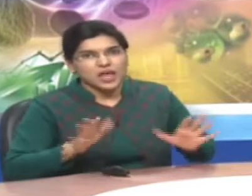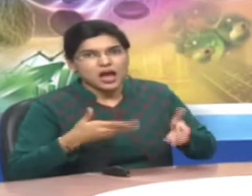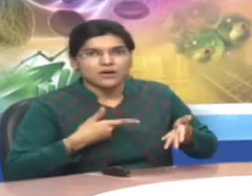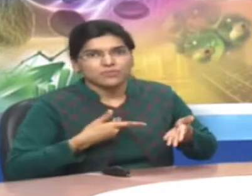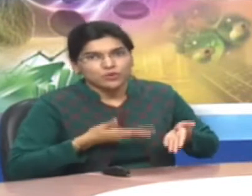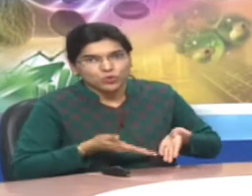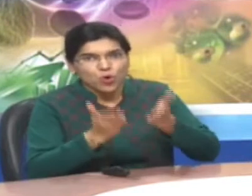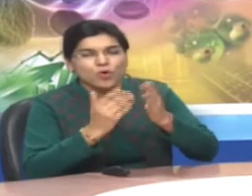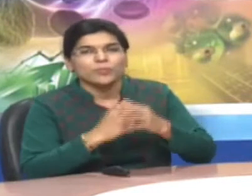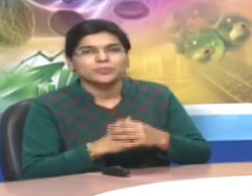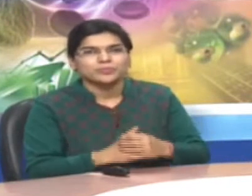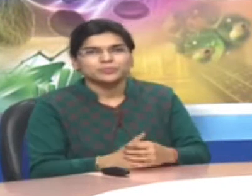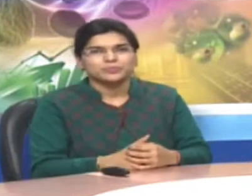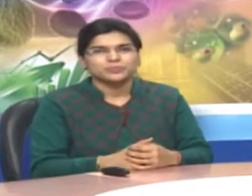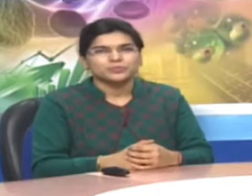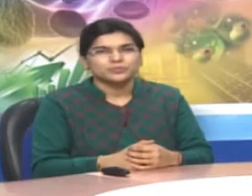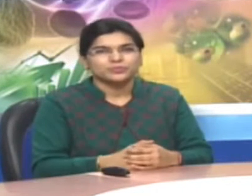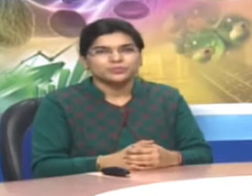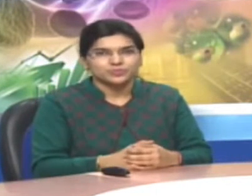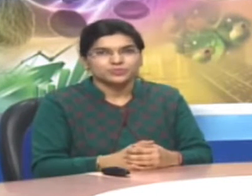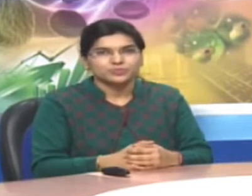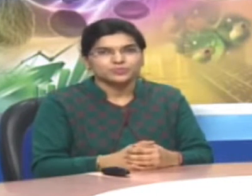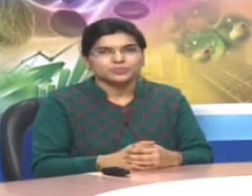Sorry, I can't let you have the dress in the time for rehearsal."